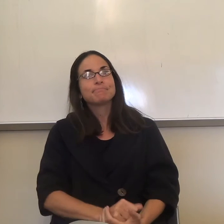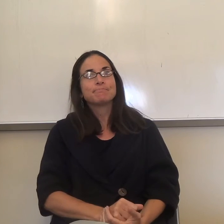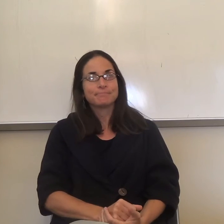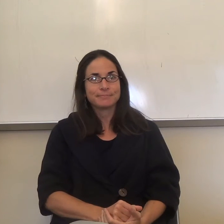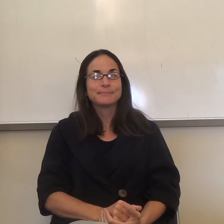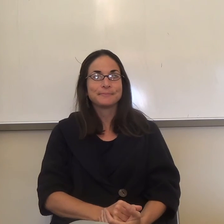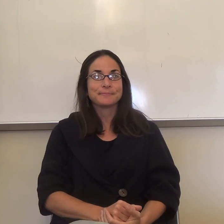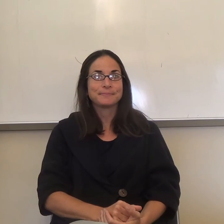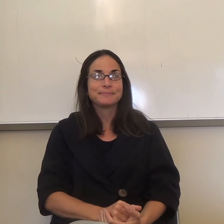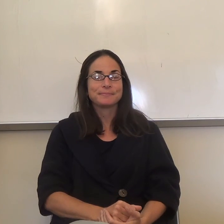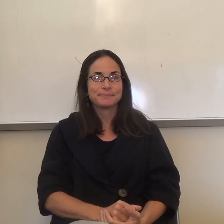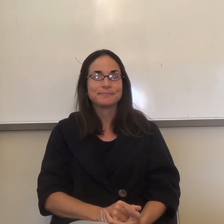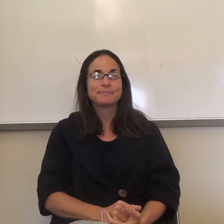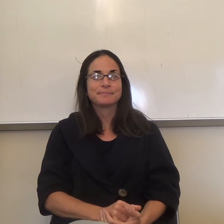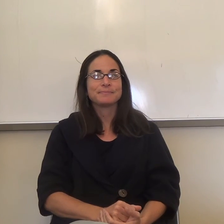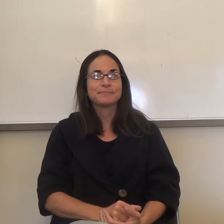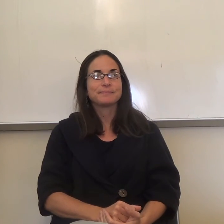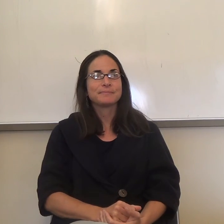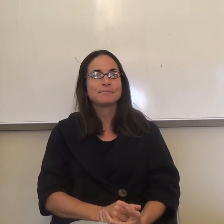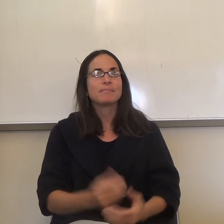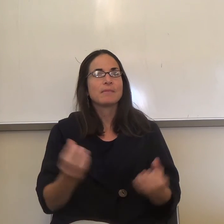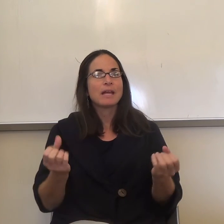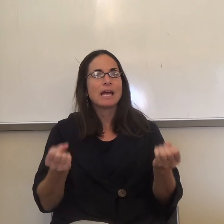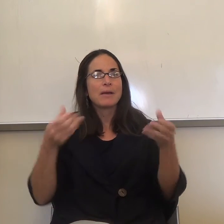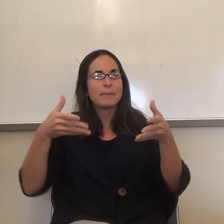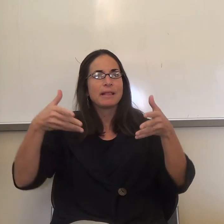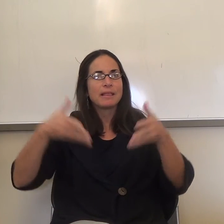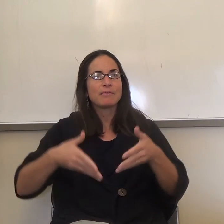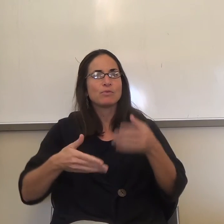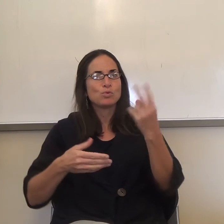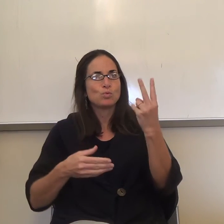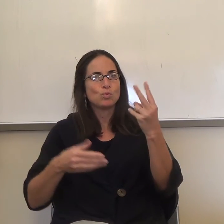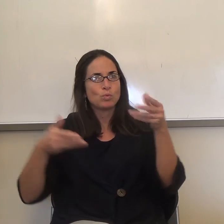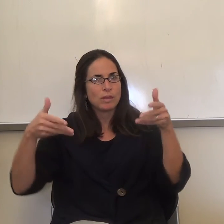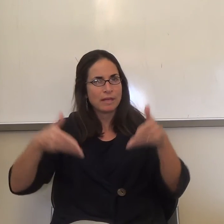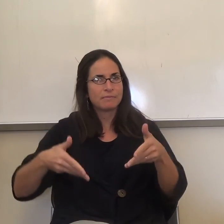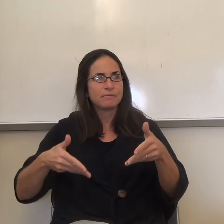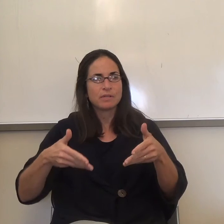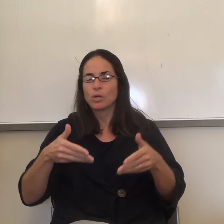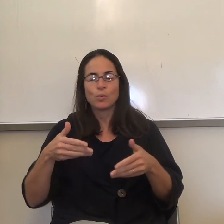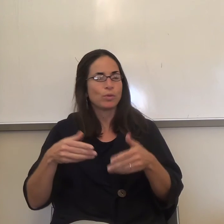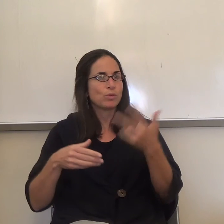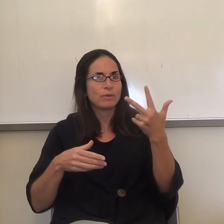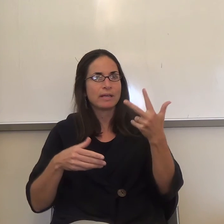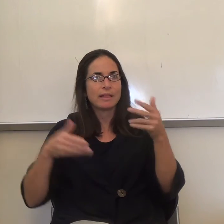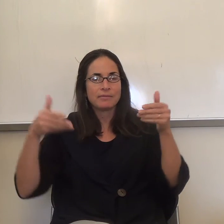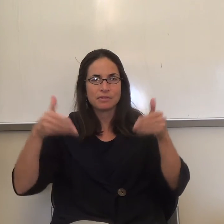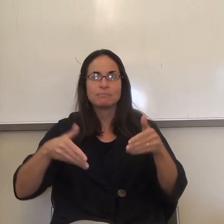Let's go, let's see, how many do we have to do? Only 2 more. Let's go, no, 3 more. Let's go for a break